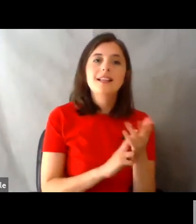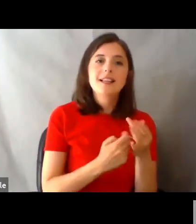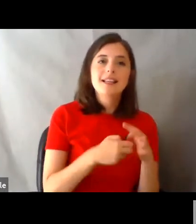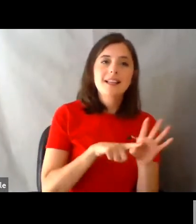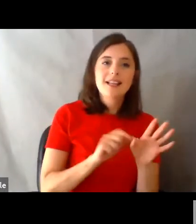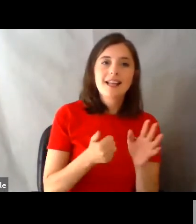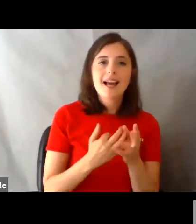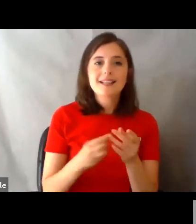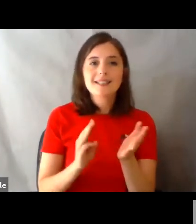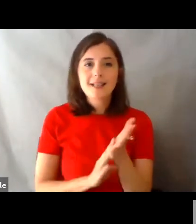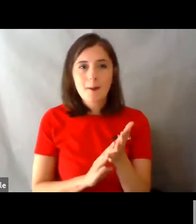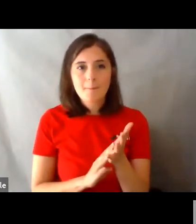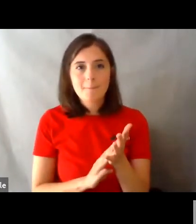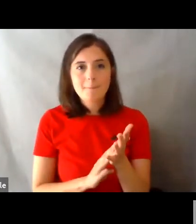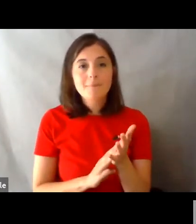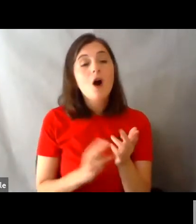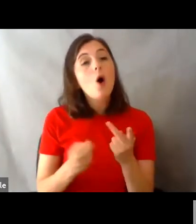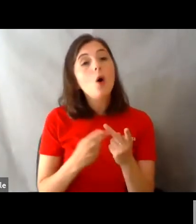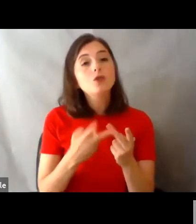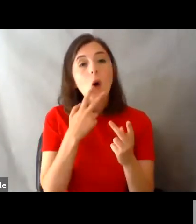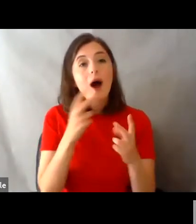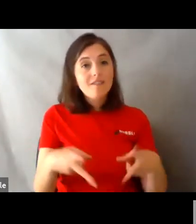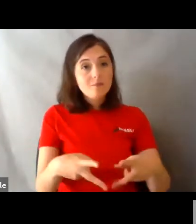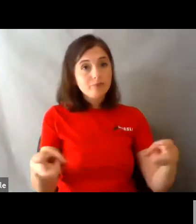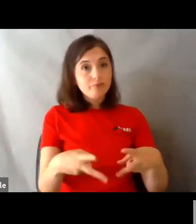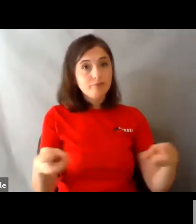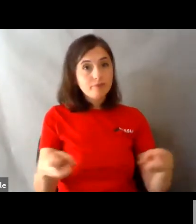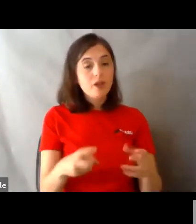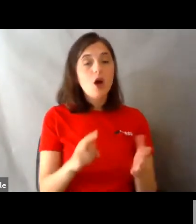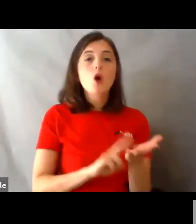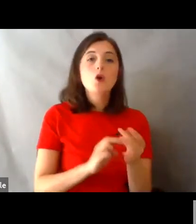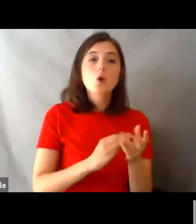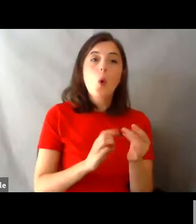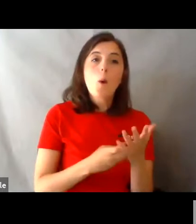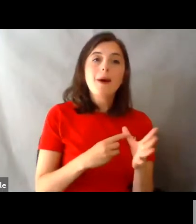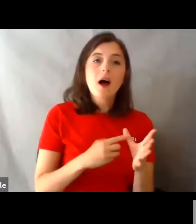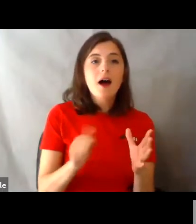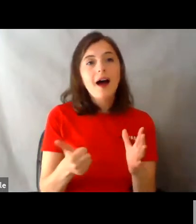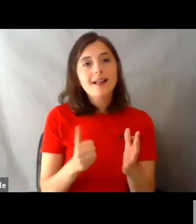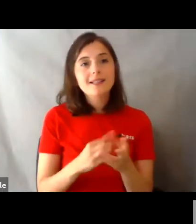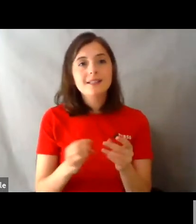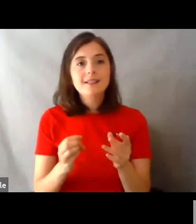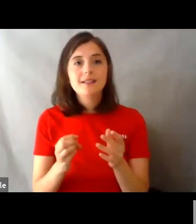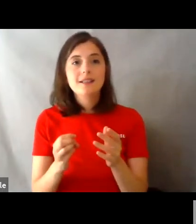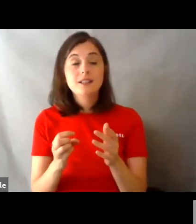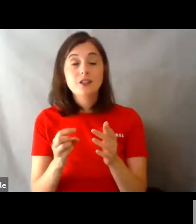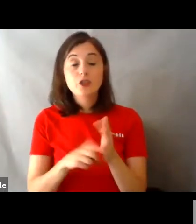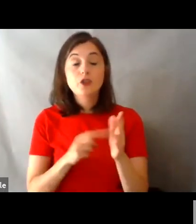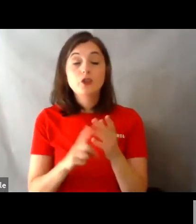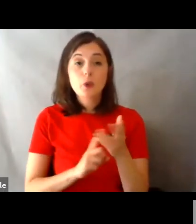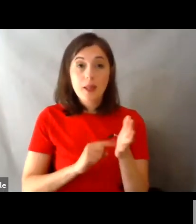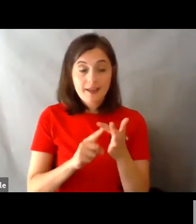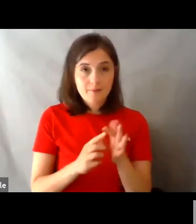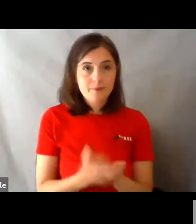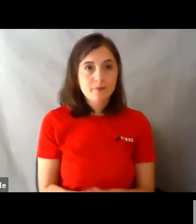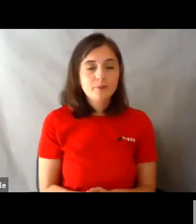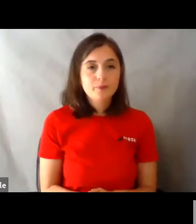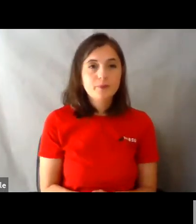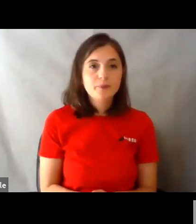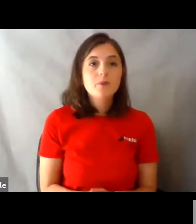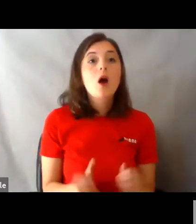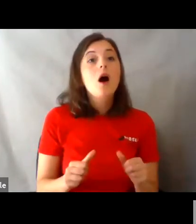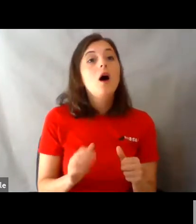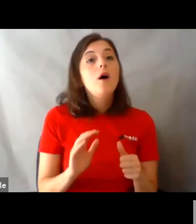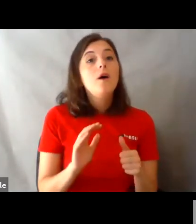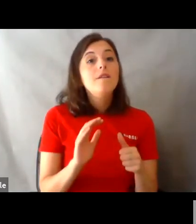I appreciate it's very hot to be working in this weather, so thank you. The format for the event tonight is, firstly, we'll explain